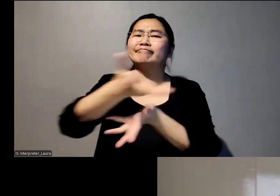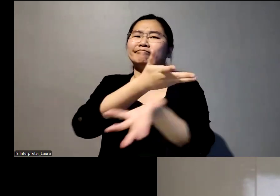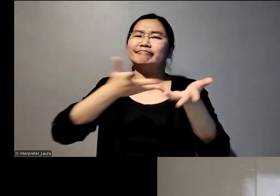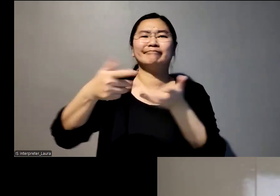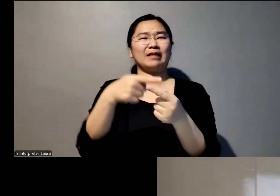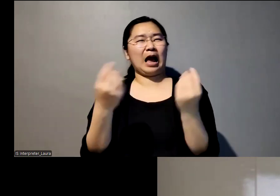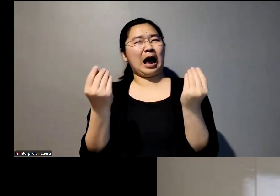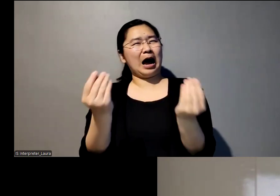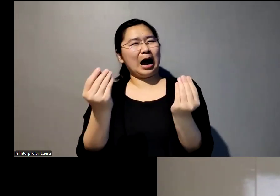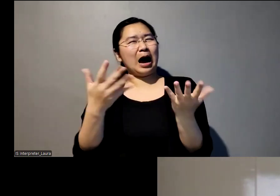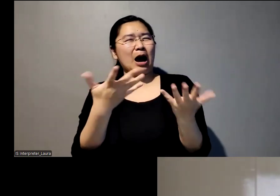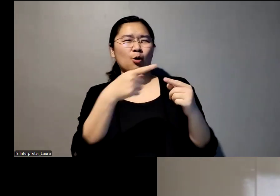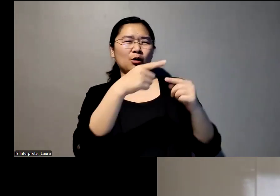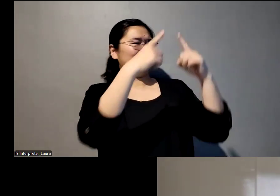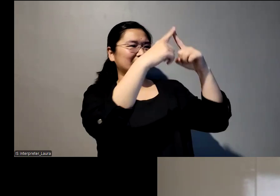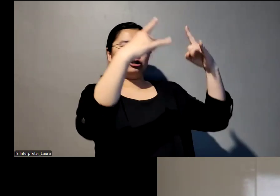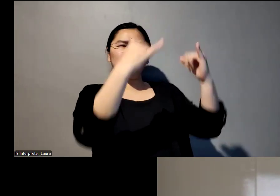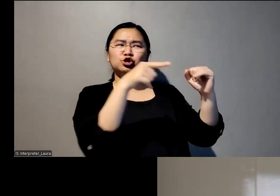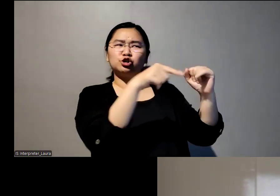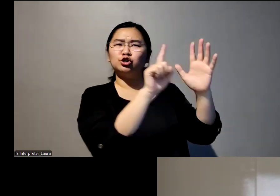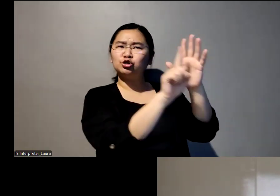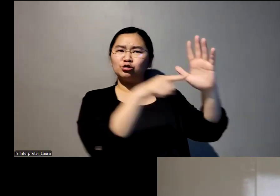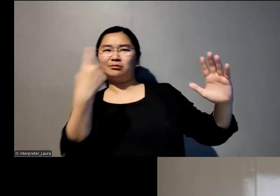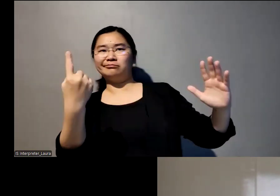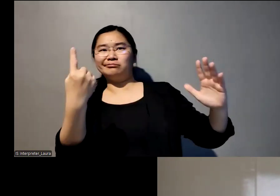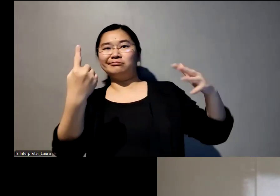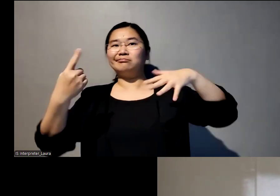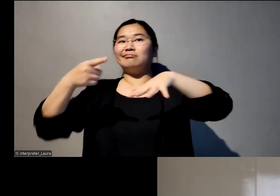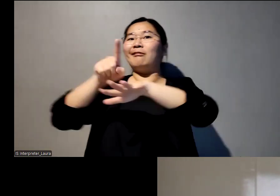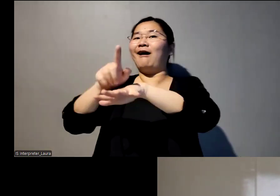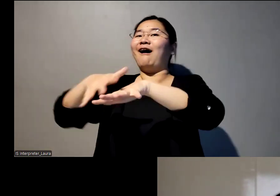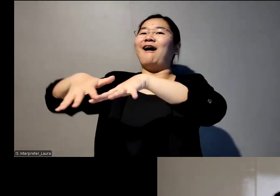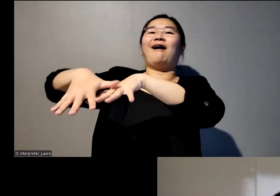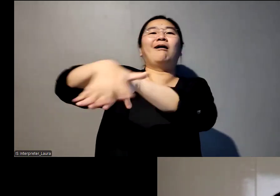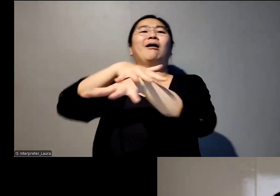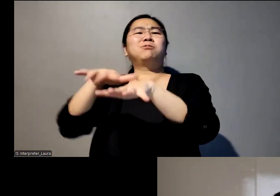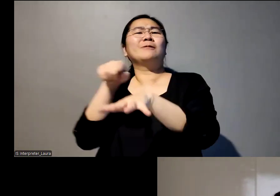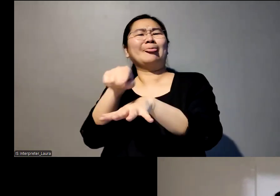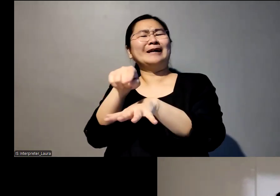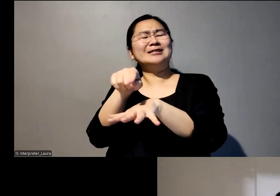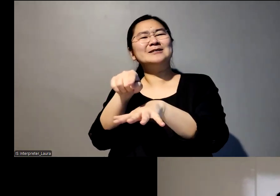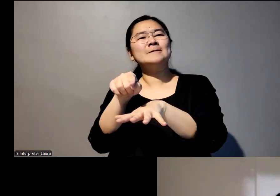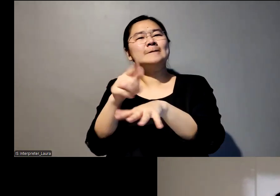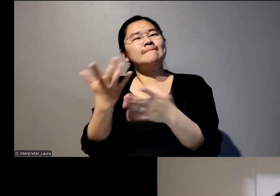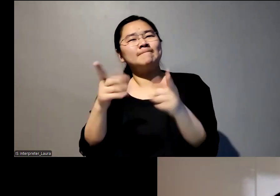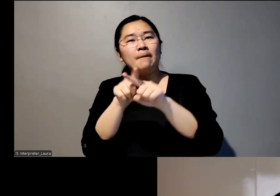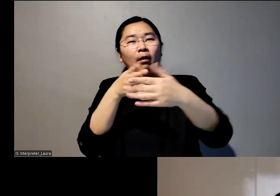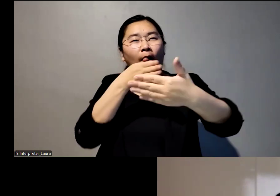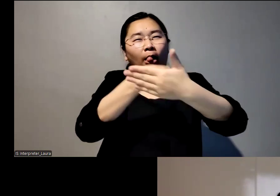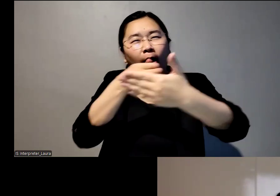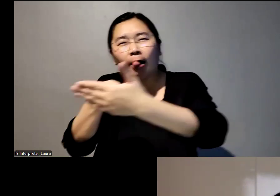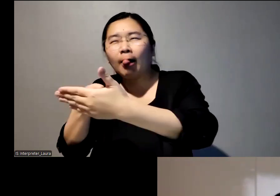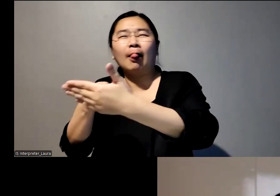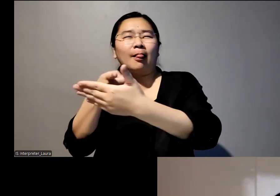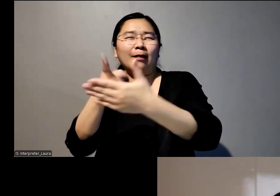actually works very closely with them, which is the Global Action on Disability. And there have been position papers on the kind of